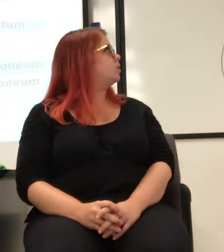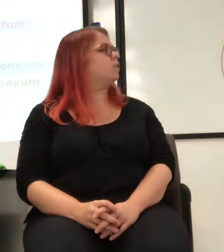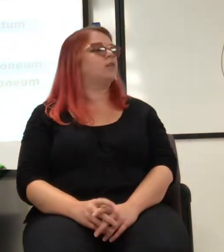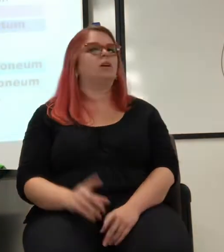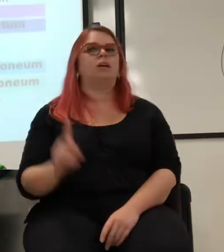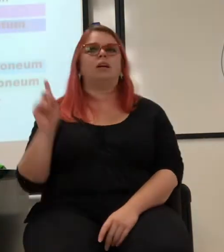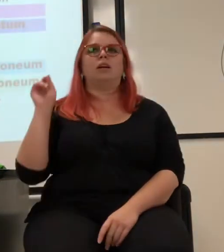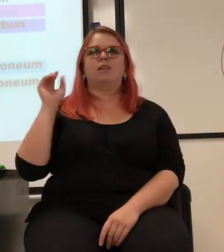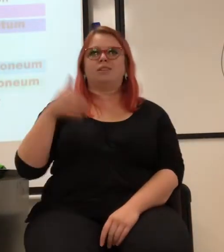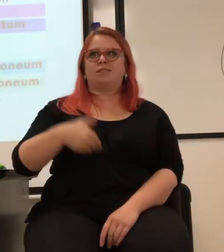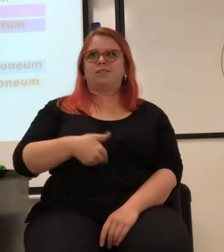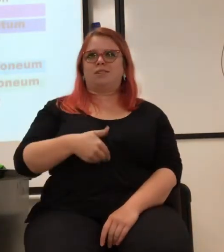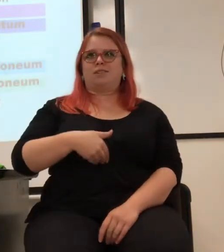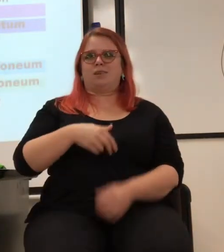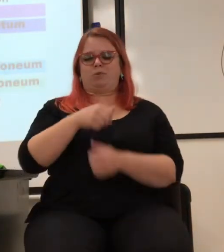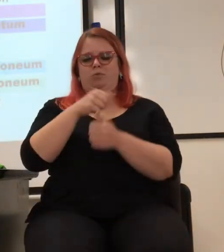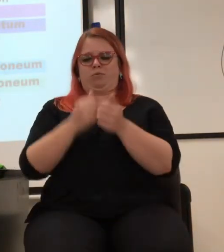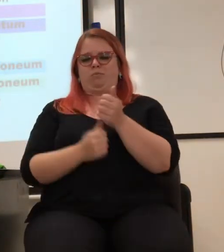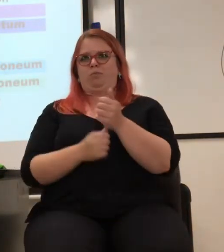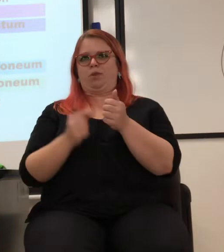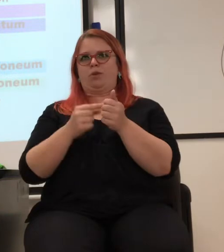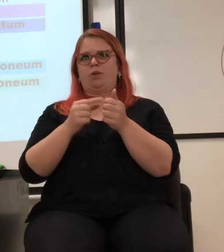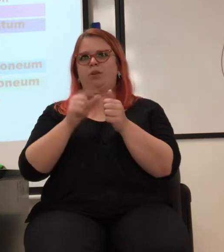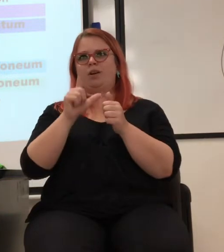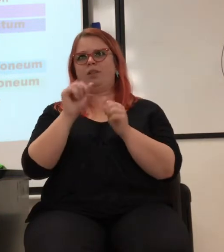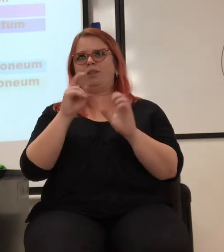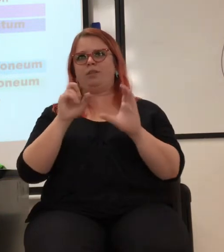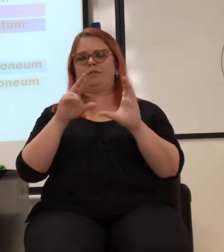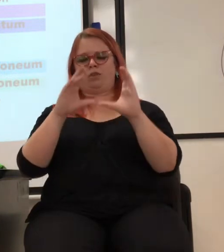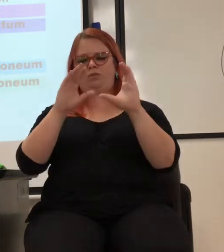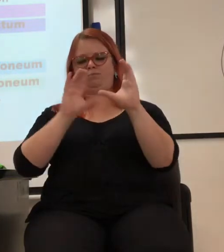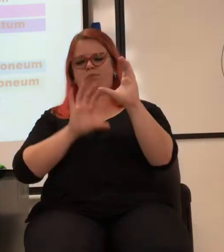That's the stomach right below the liver.